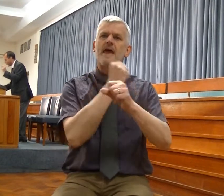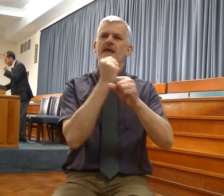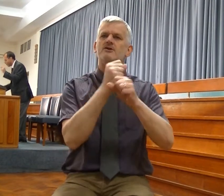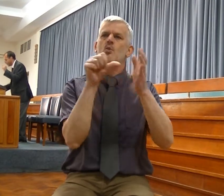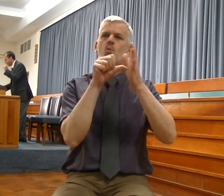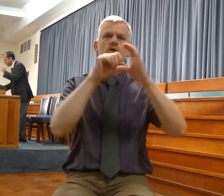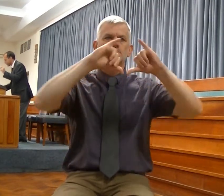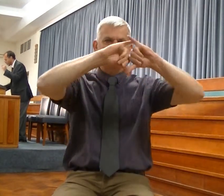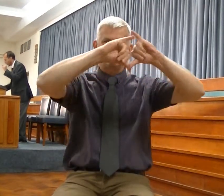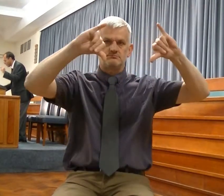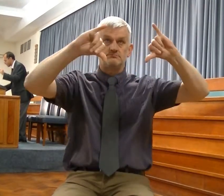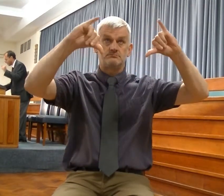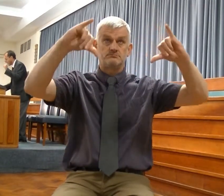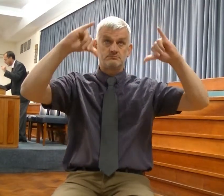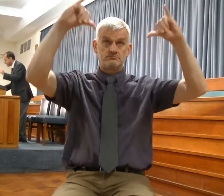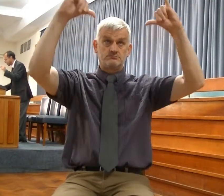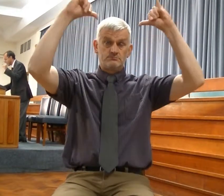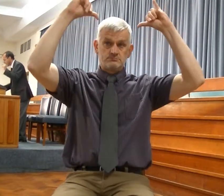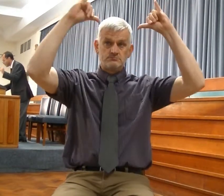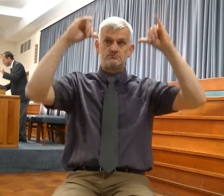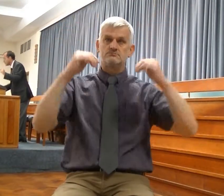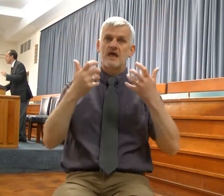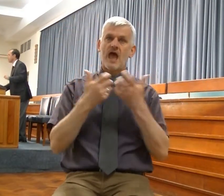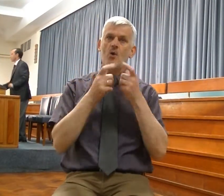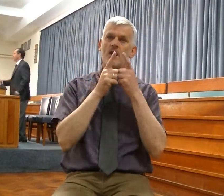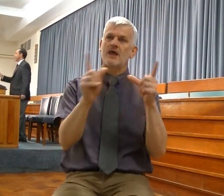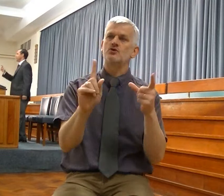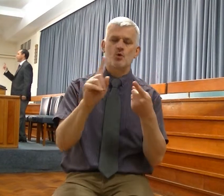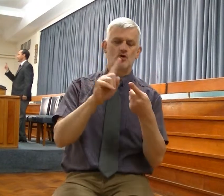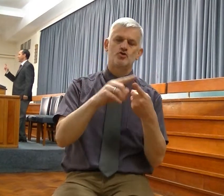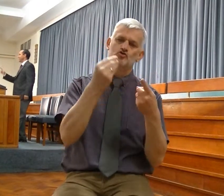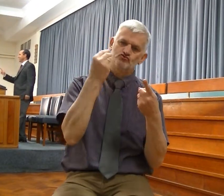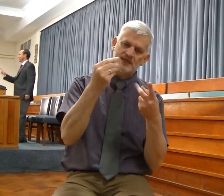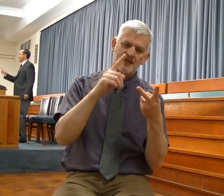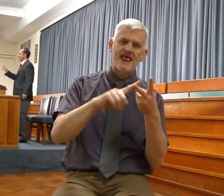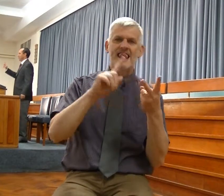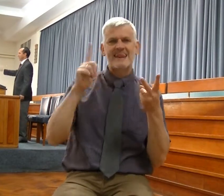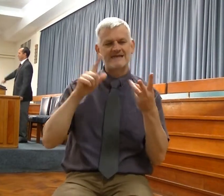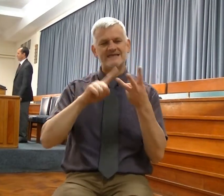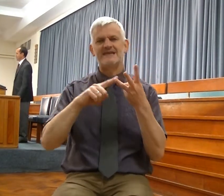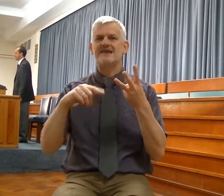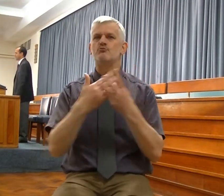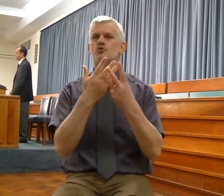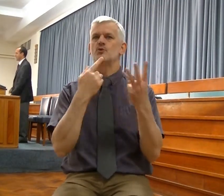was written over him in letters of Greek and Latin and Hebrew. This is the King.